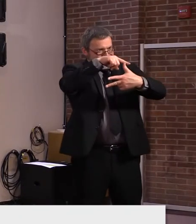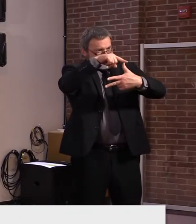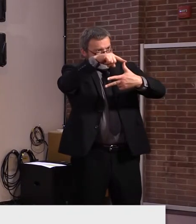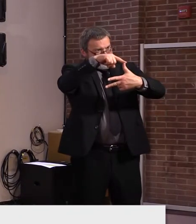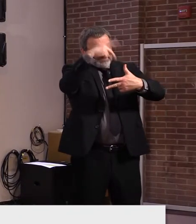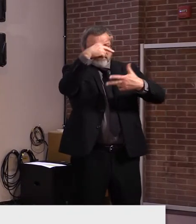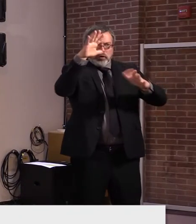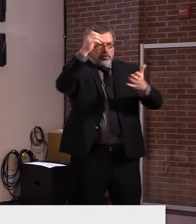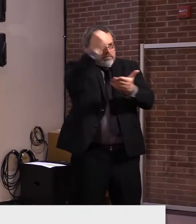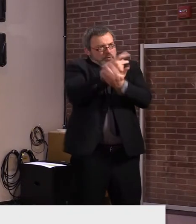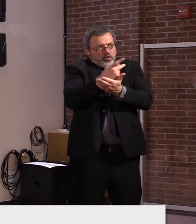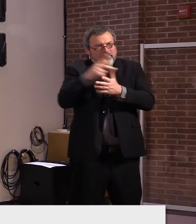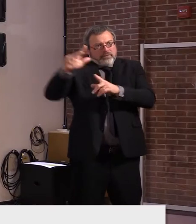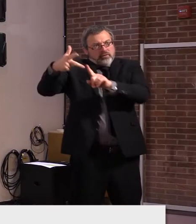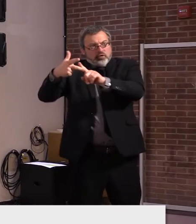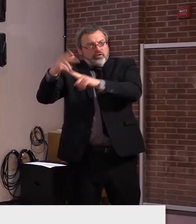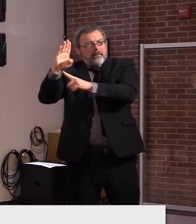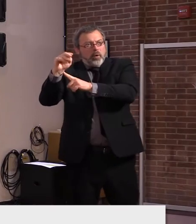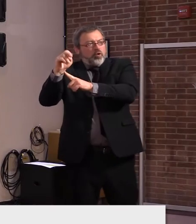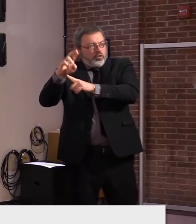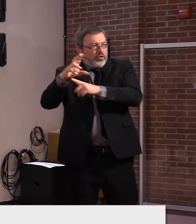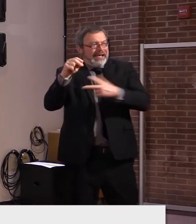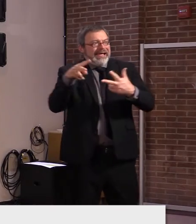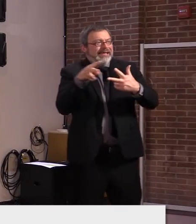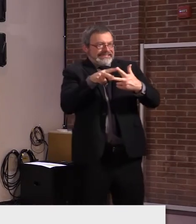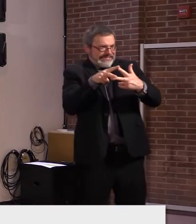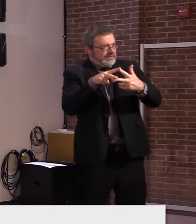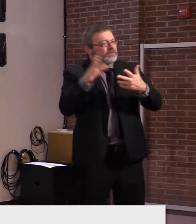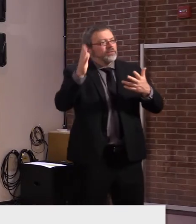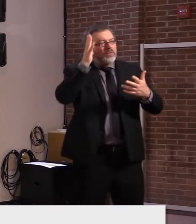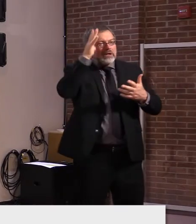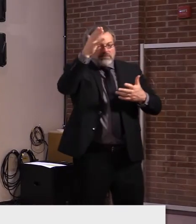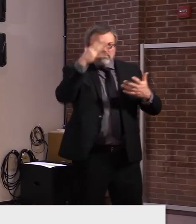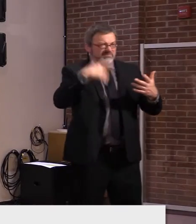ones, and your communities. Now I'll turn it back to the governor for Q&A.